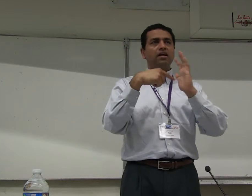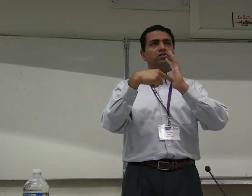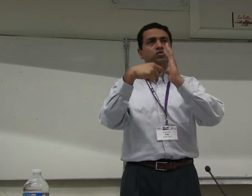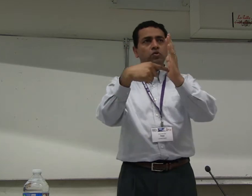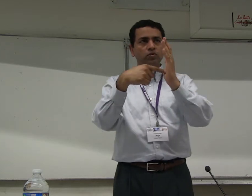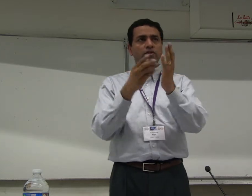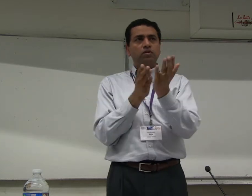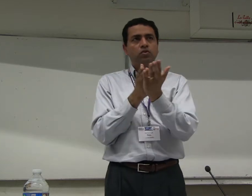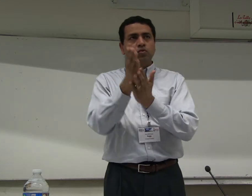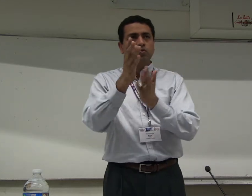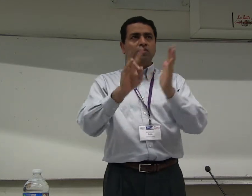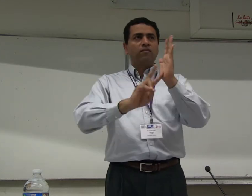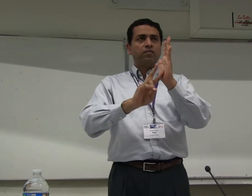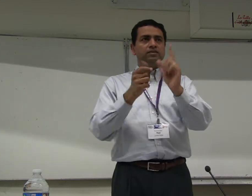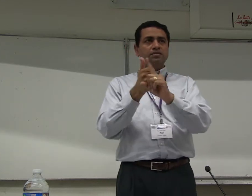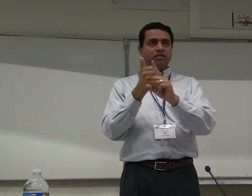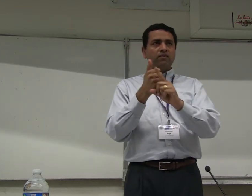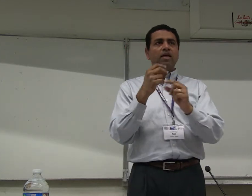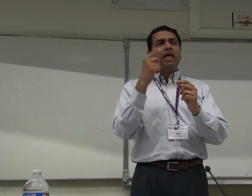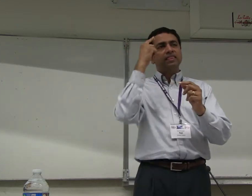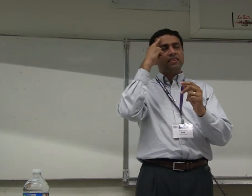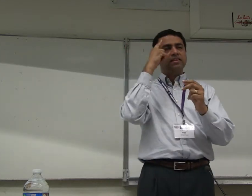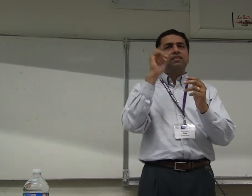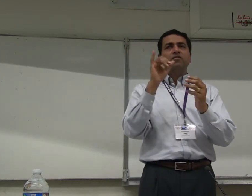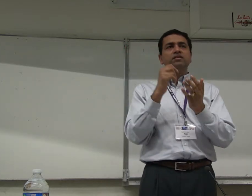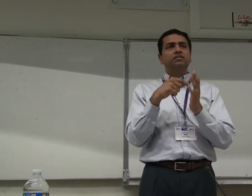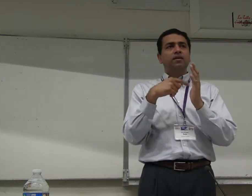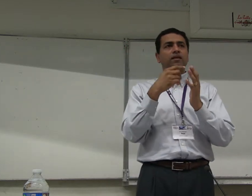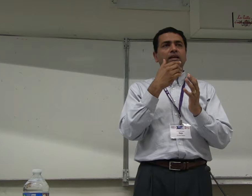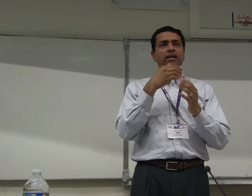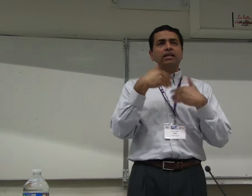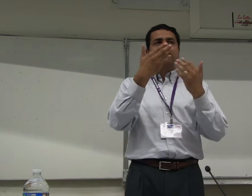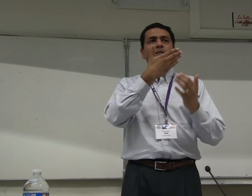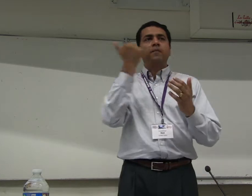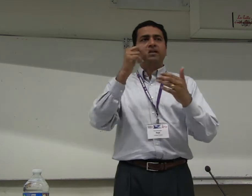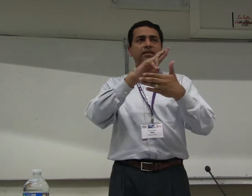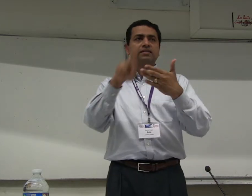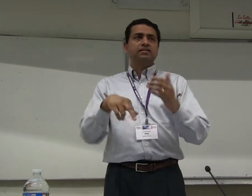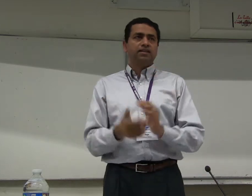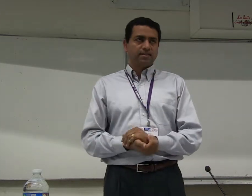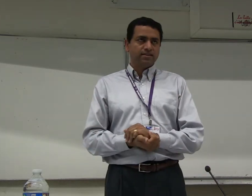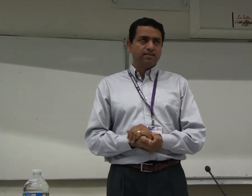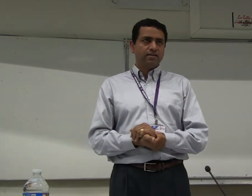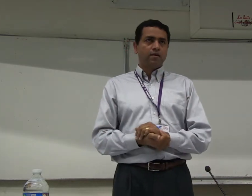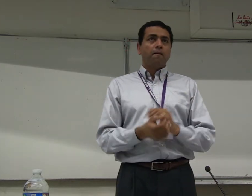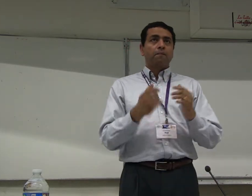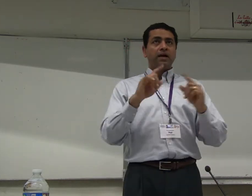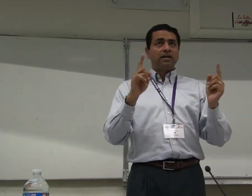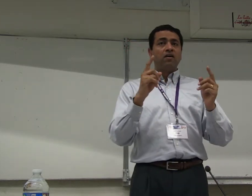an exact copy of the sound wave that feeds the signal, which